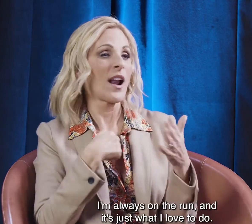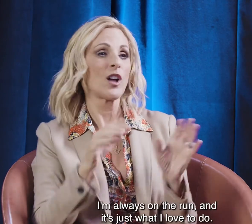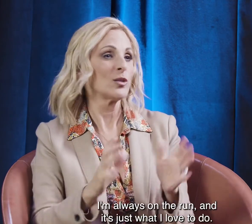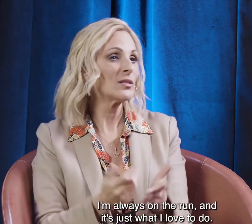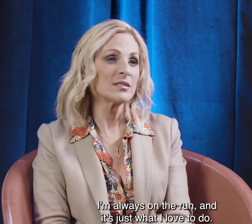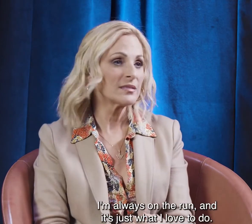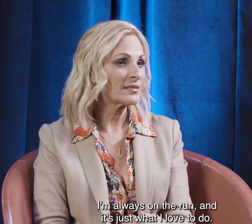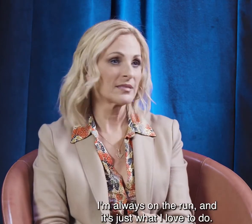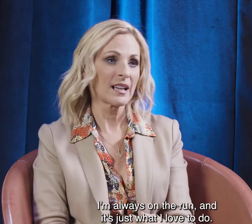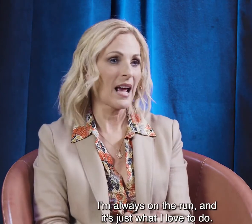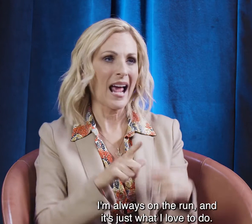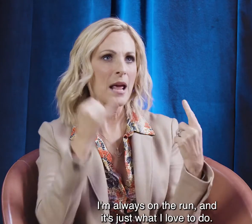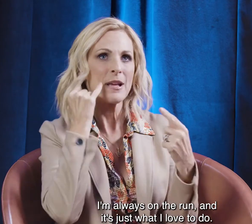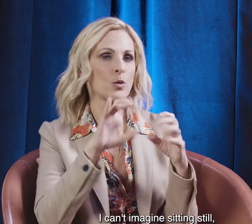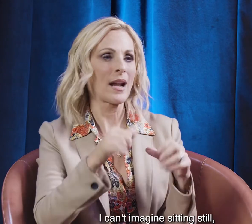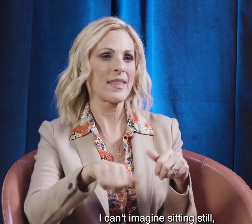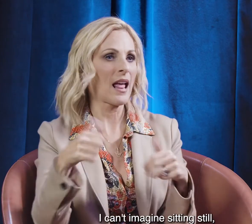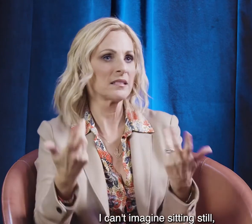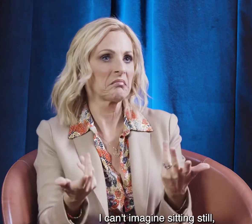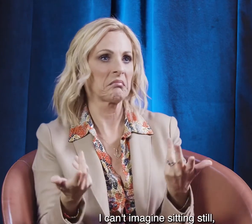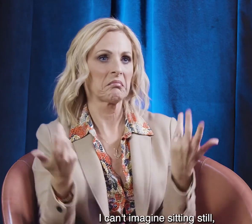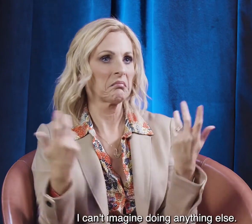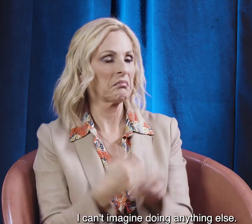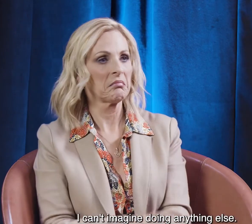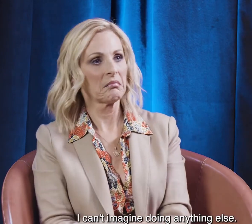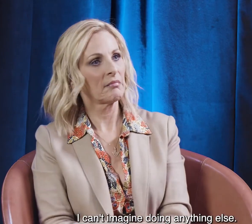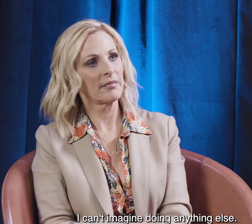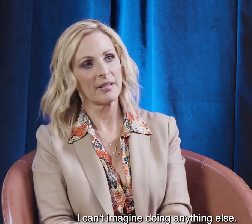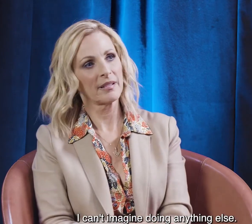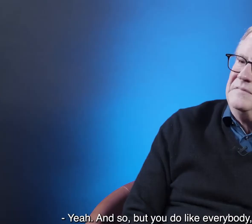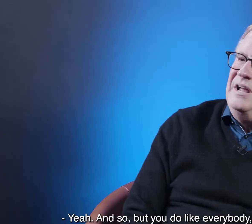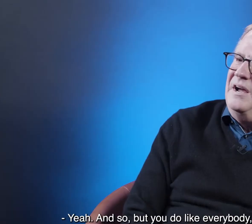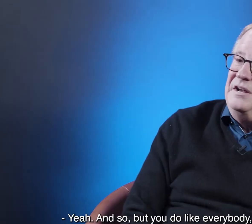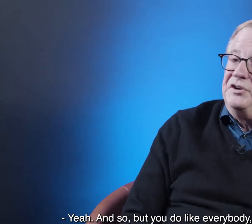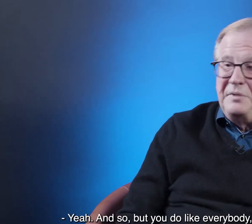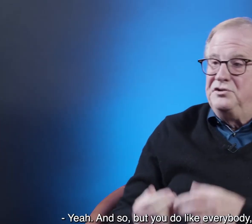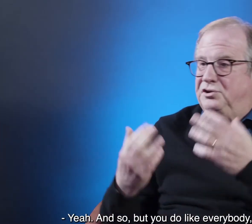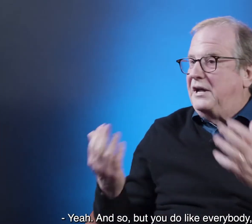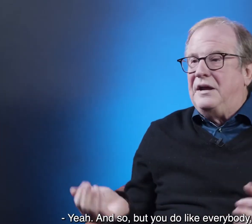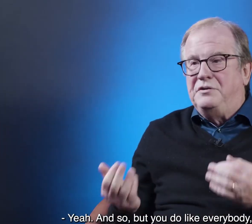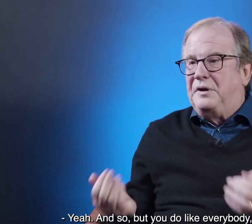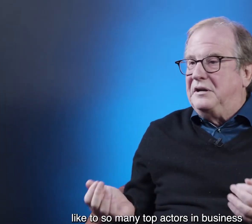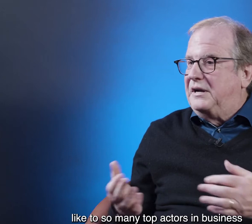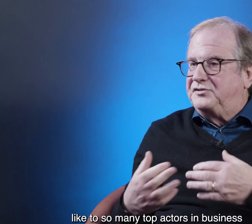on the run, and it's just what I love to do. I can't imagine sitting still. I can't imagine doing anything else. Yeah, and so, but you do, like everybody, like so